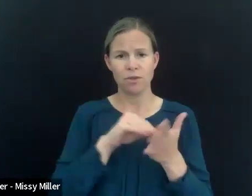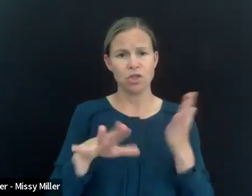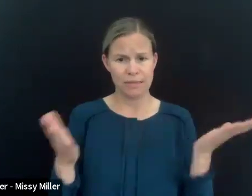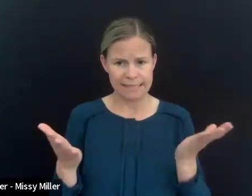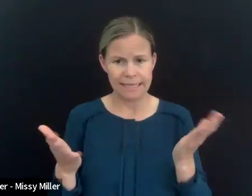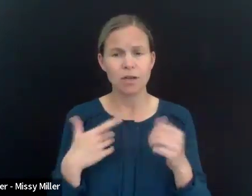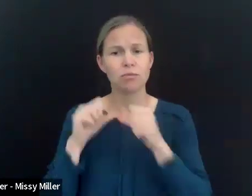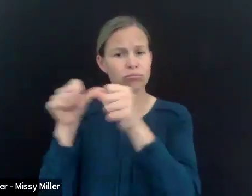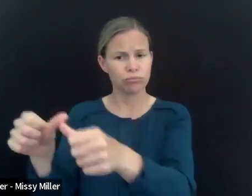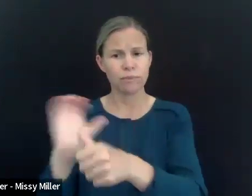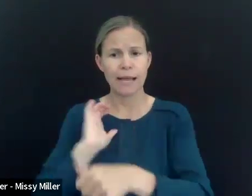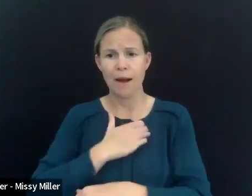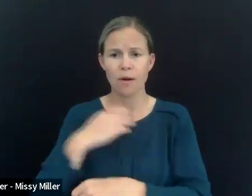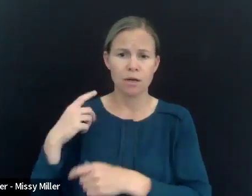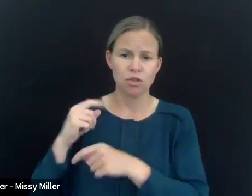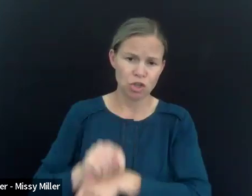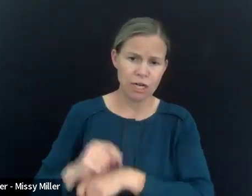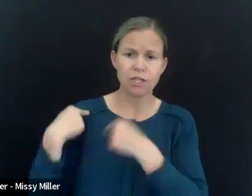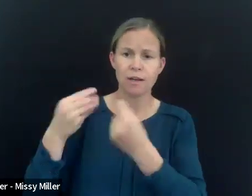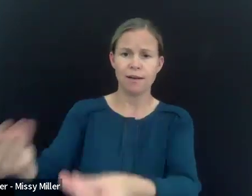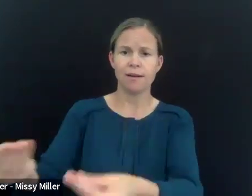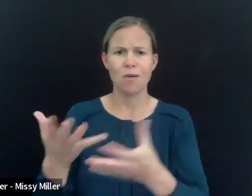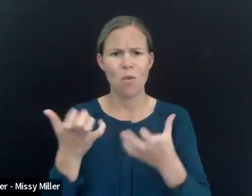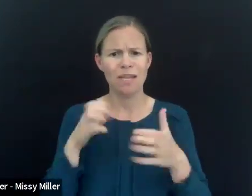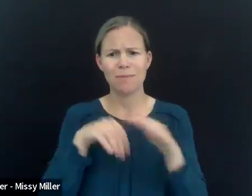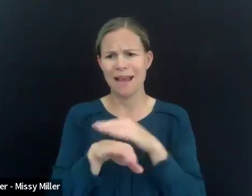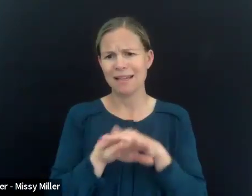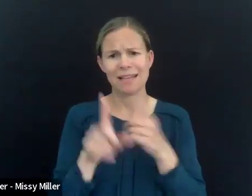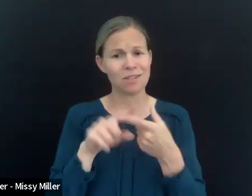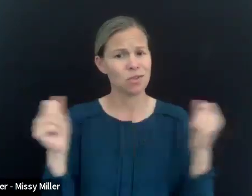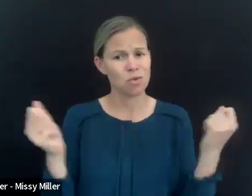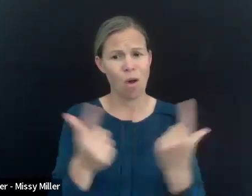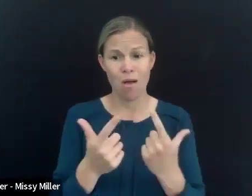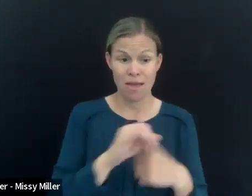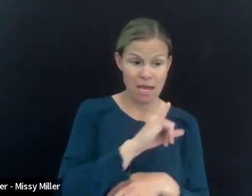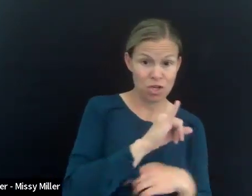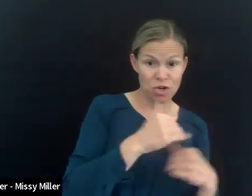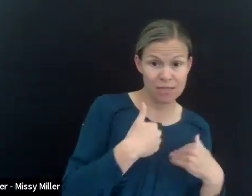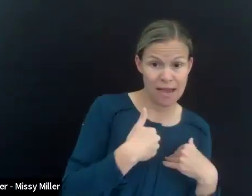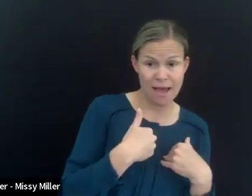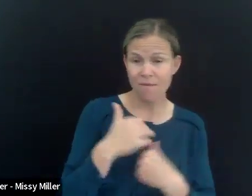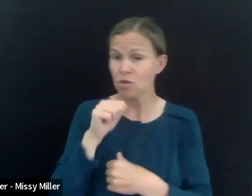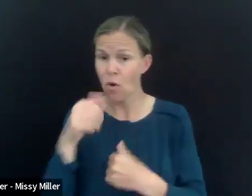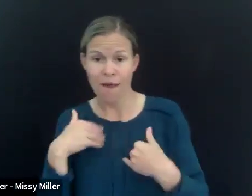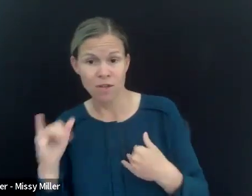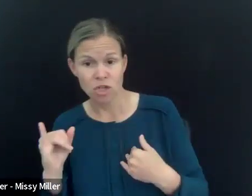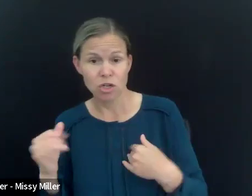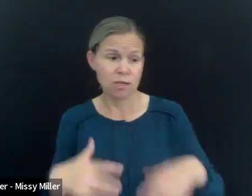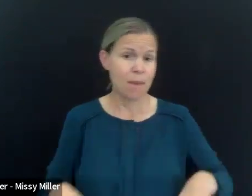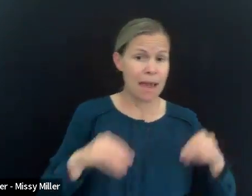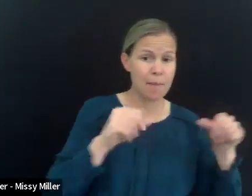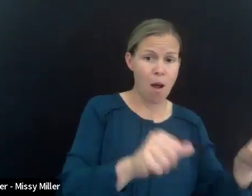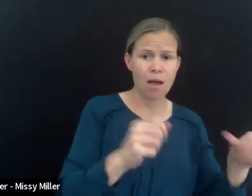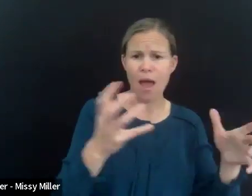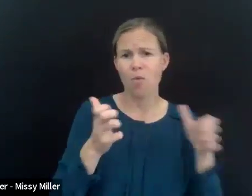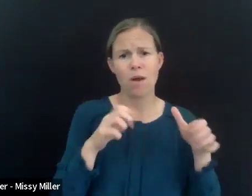it's accessible to all of us, whether you have insurance or not, whether you can pay out of pocket or not, it's crucial. So,